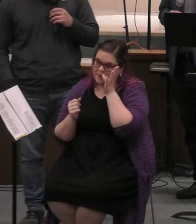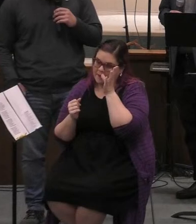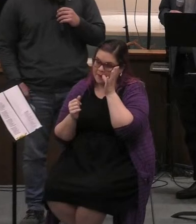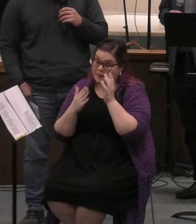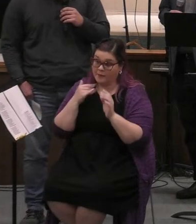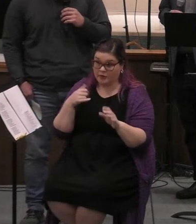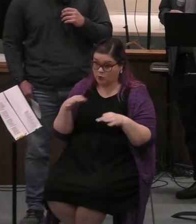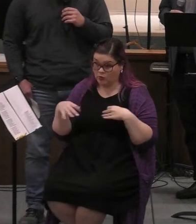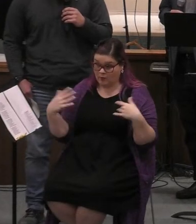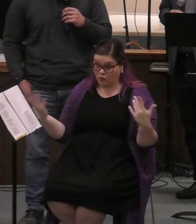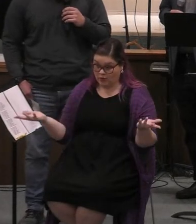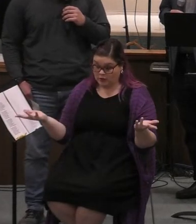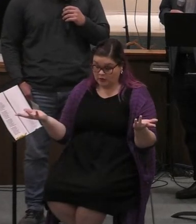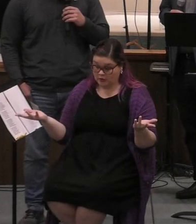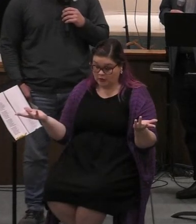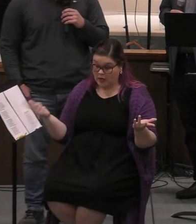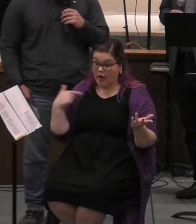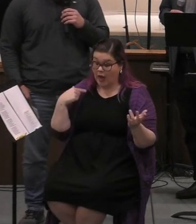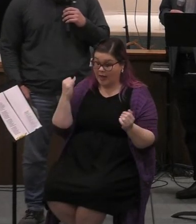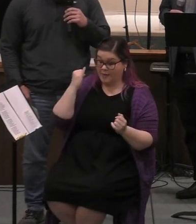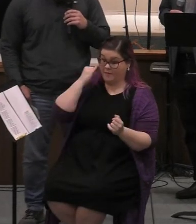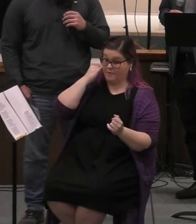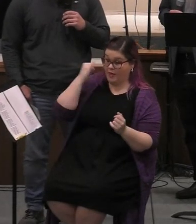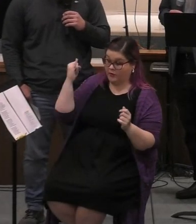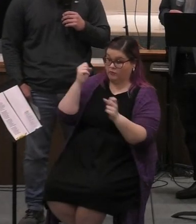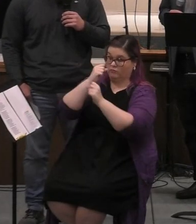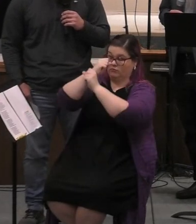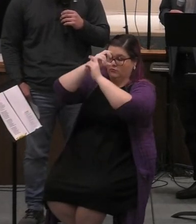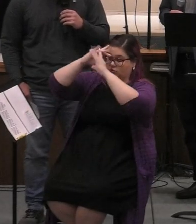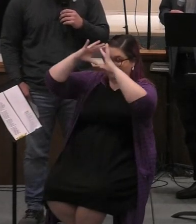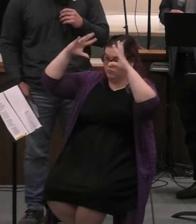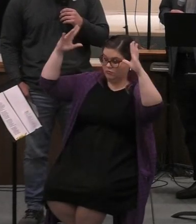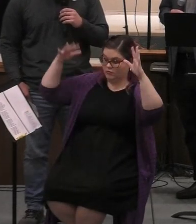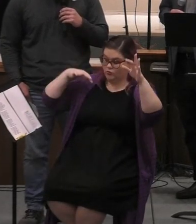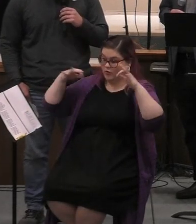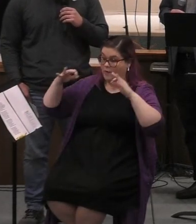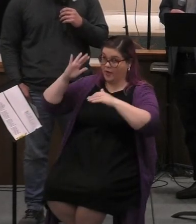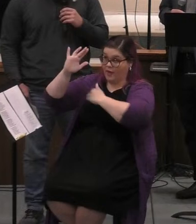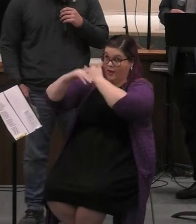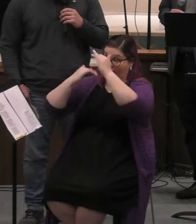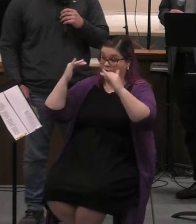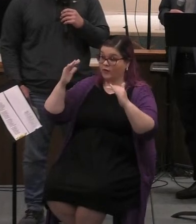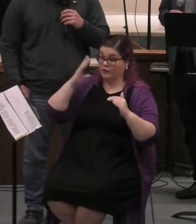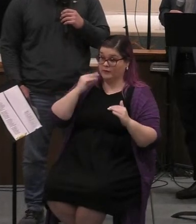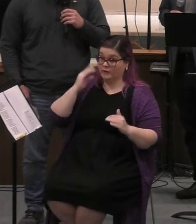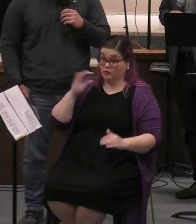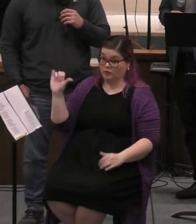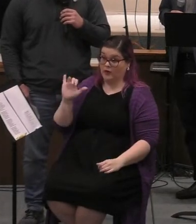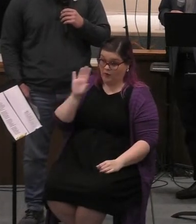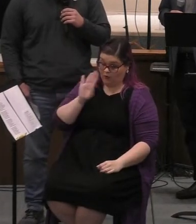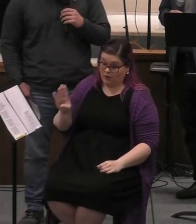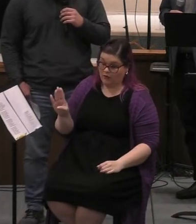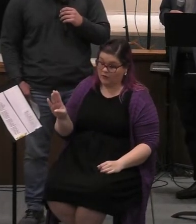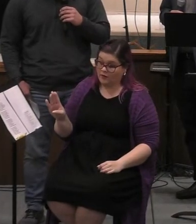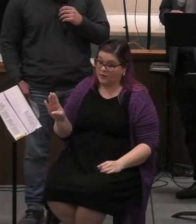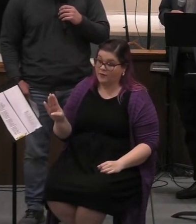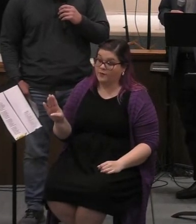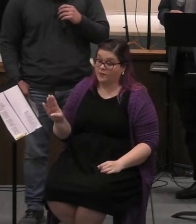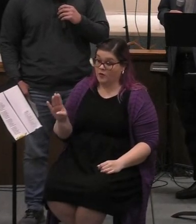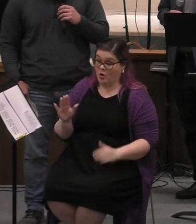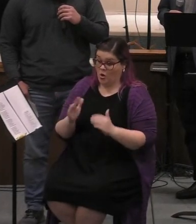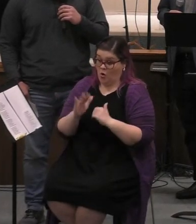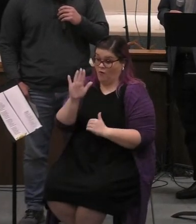The best I could describe is what I imagine. And I think I heard it described as what heaven was going to be like.